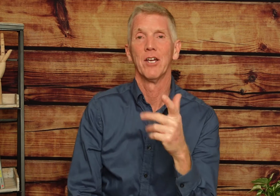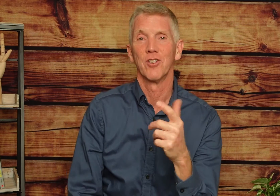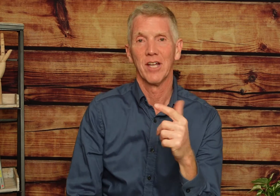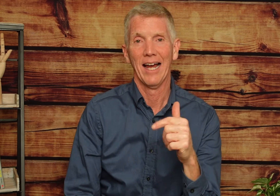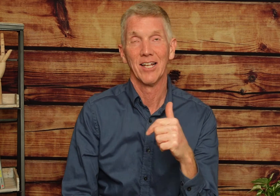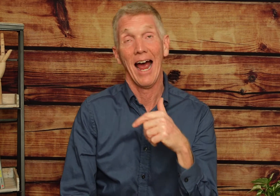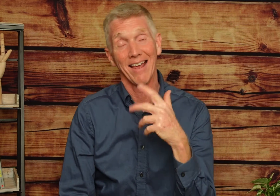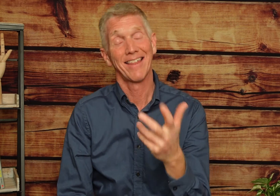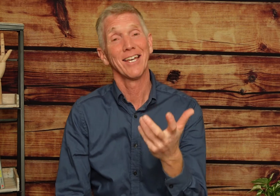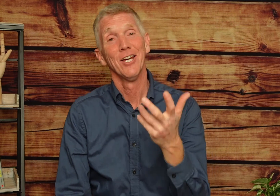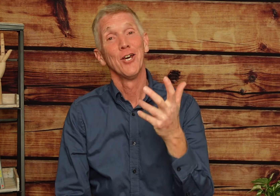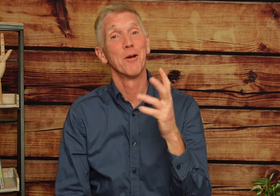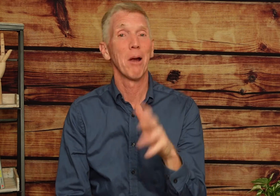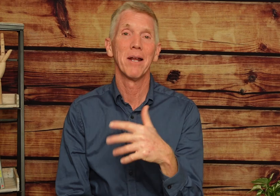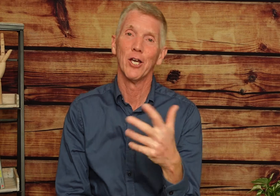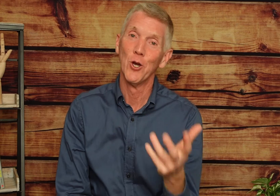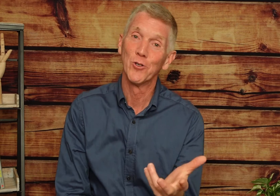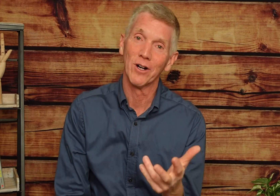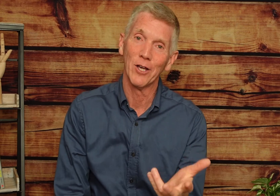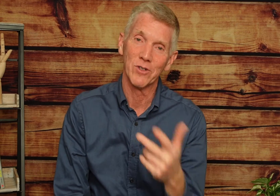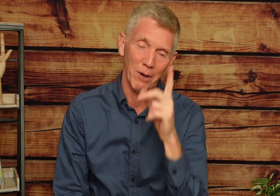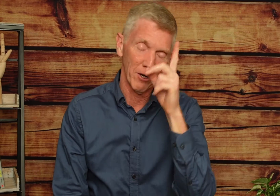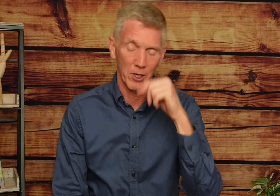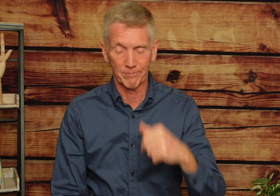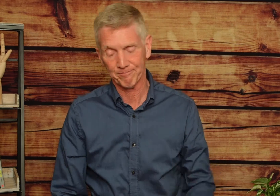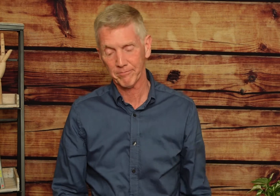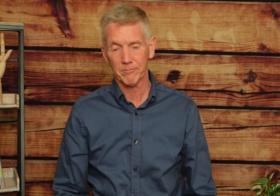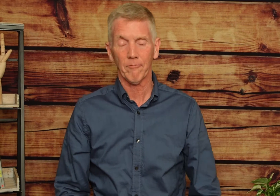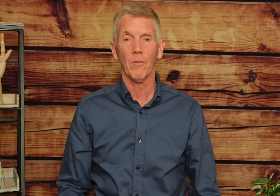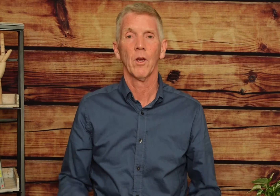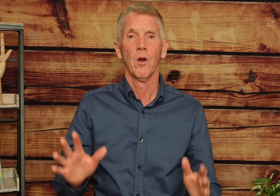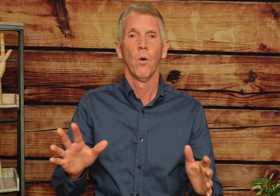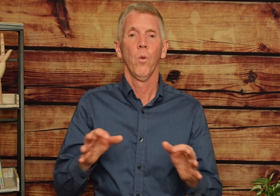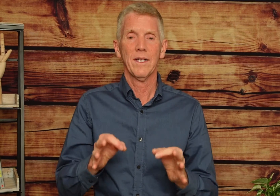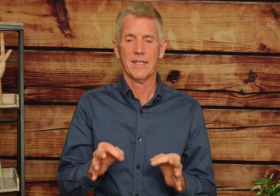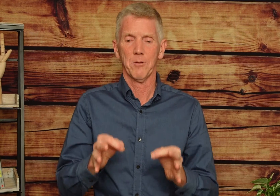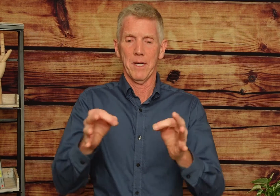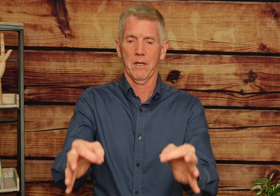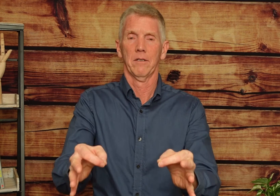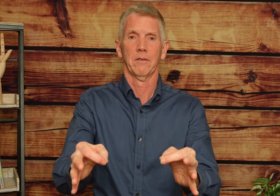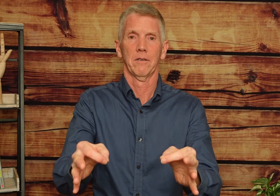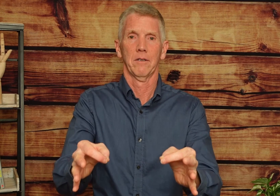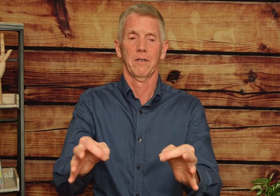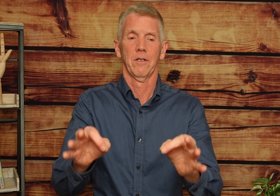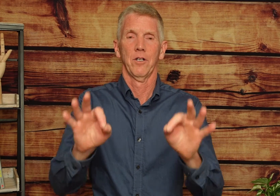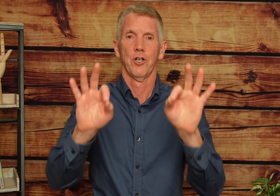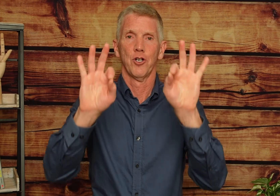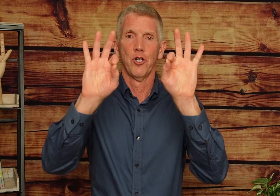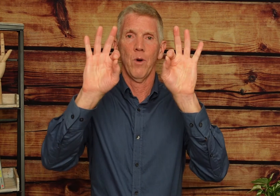of signs I think you're probably not using or not using right. Here we go. What does this mean? 2